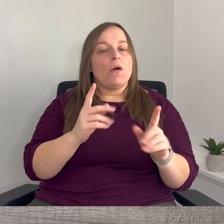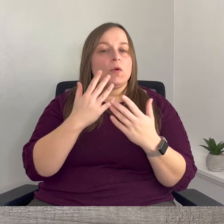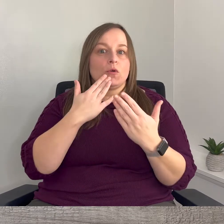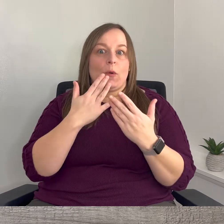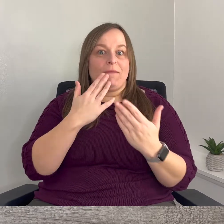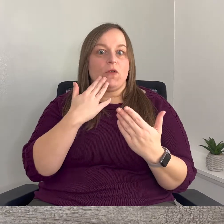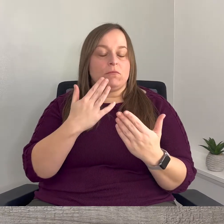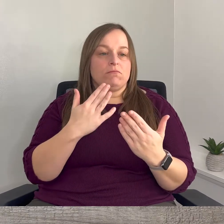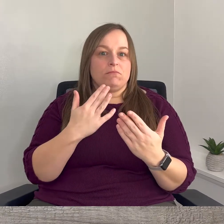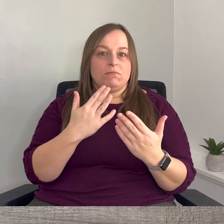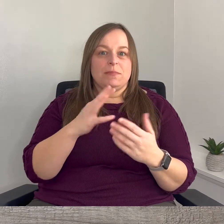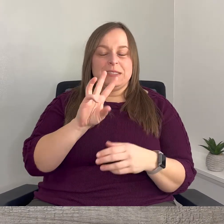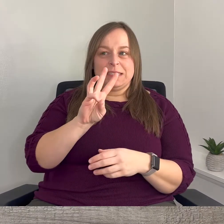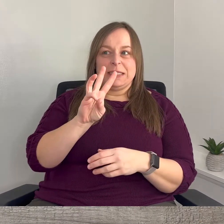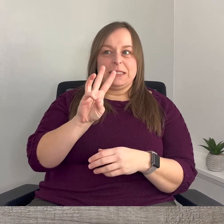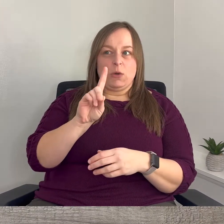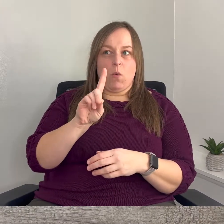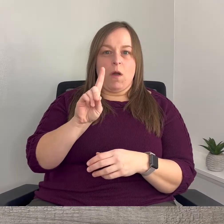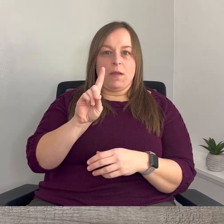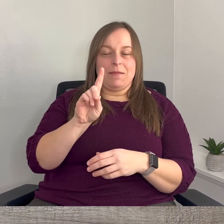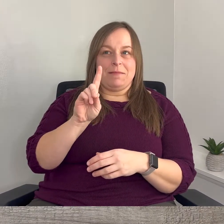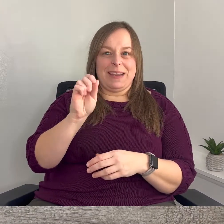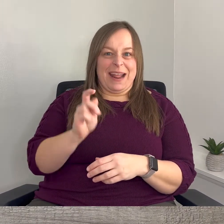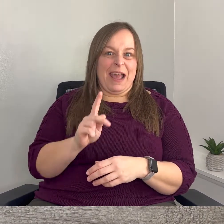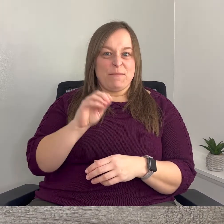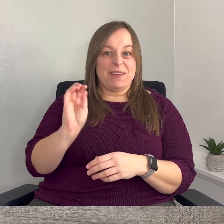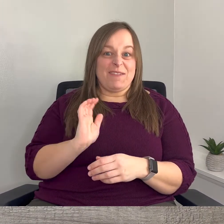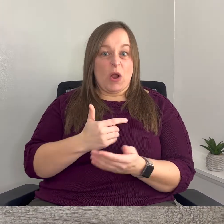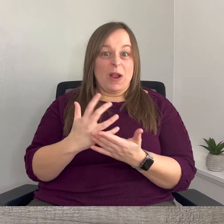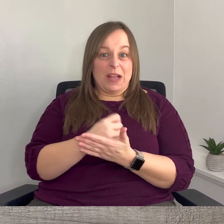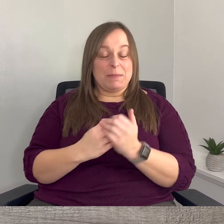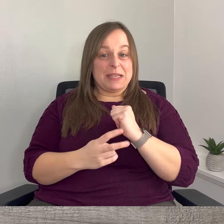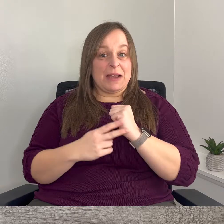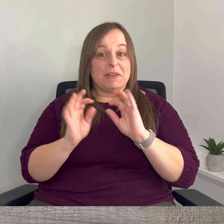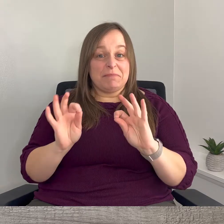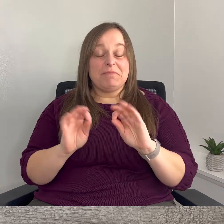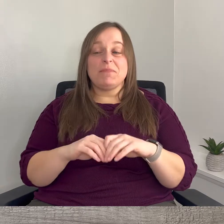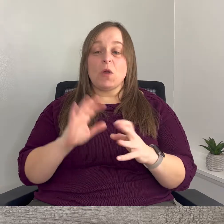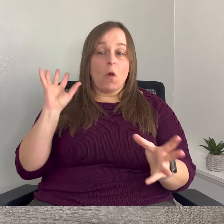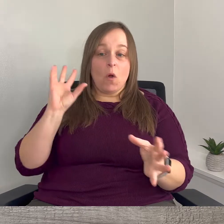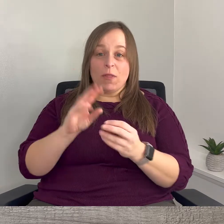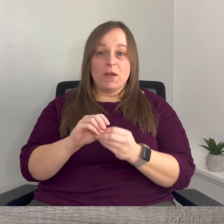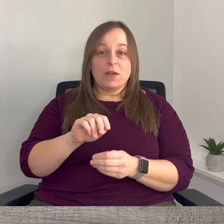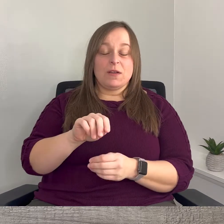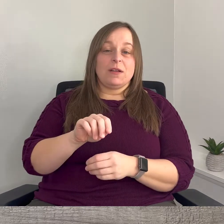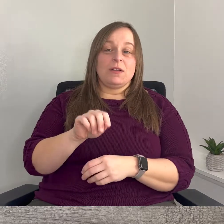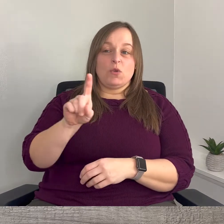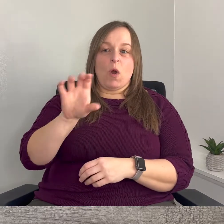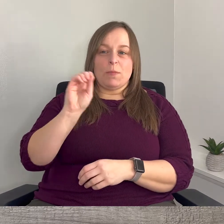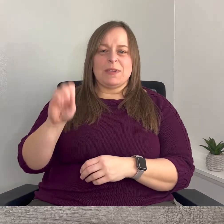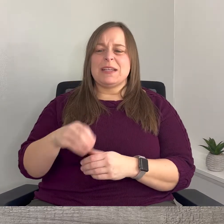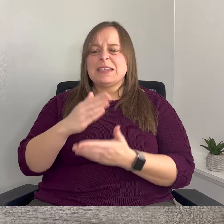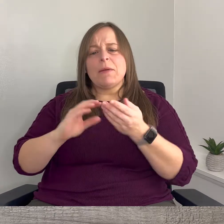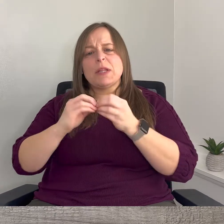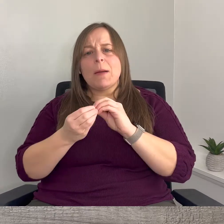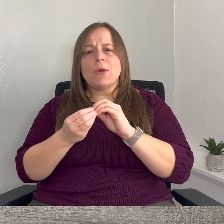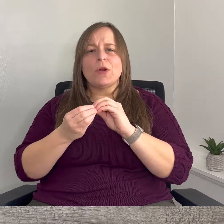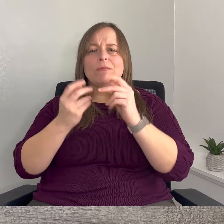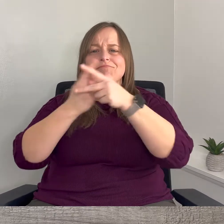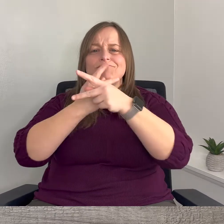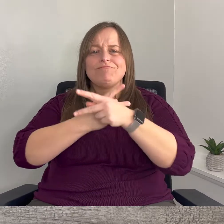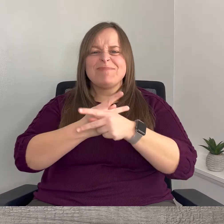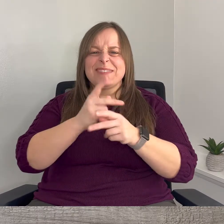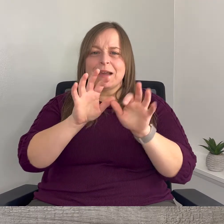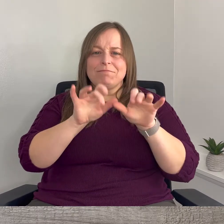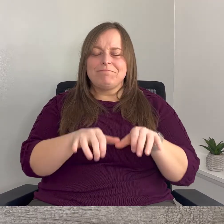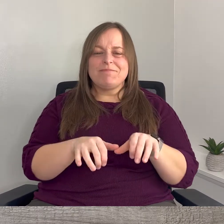normal, but we're very grateful for it. And that was 61.5% of our income. and all that adds up to 100. Some of these